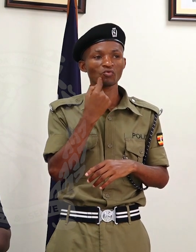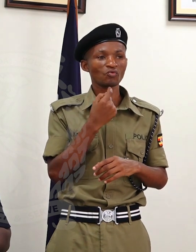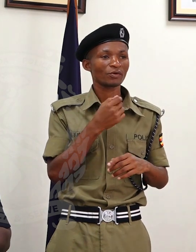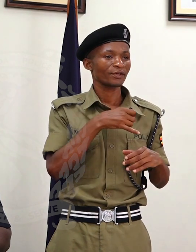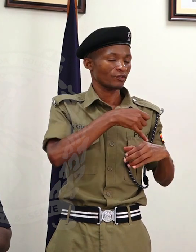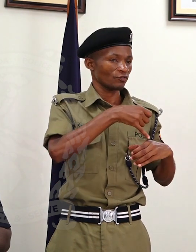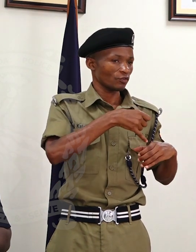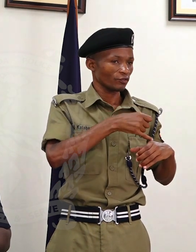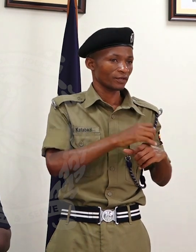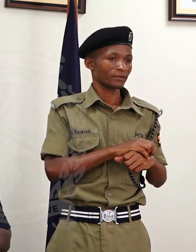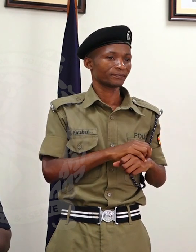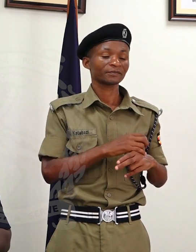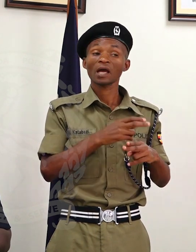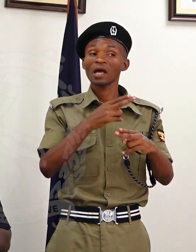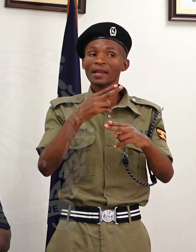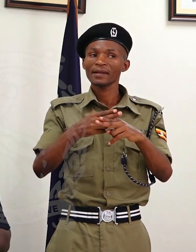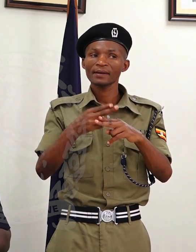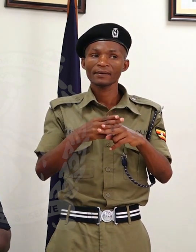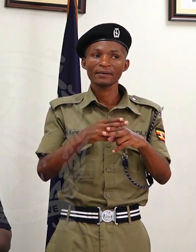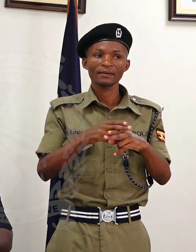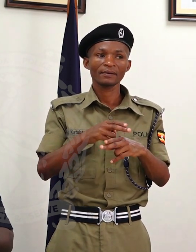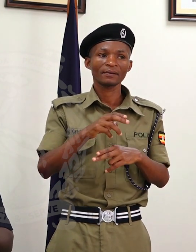racket. They included